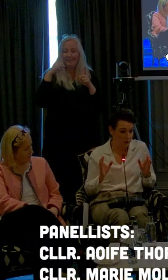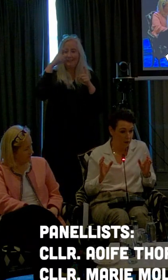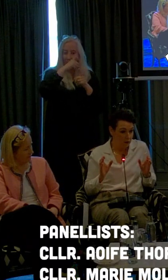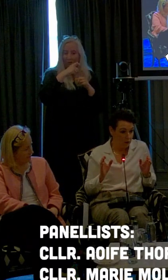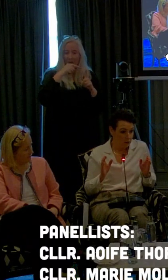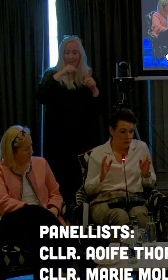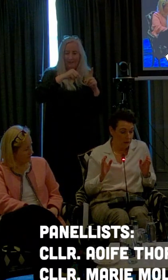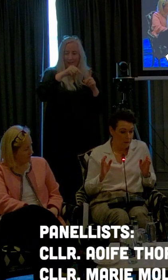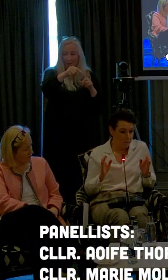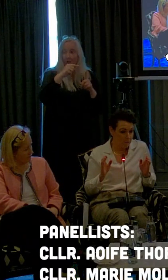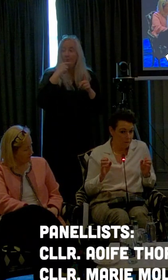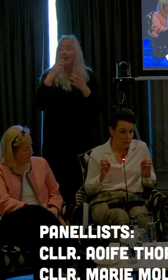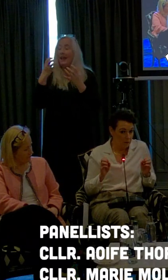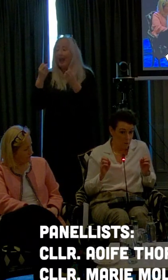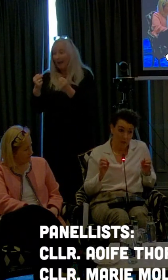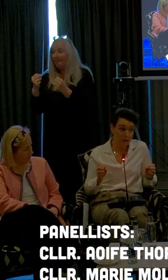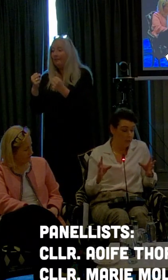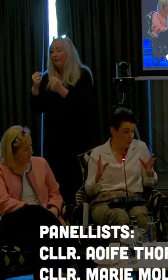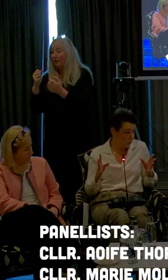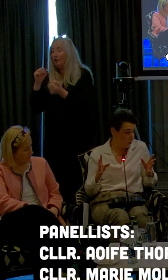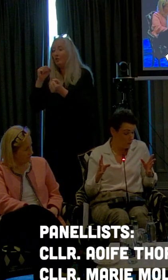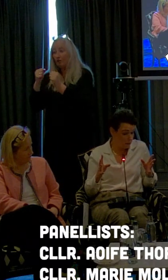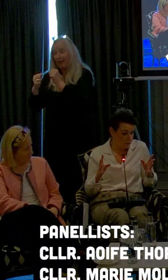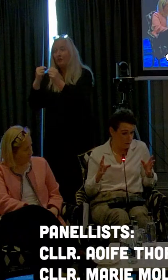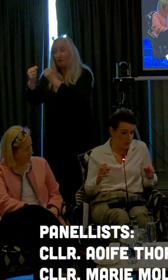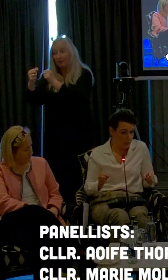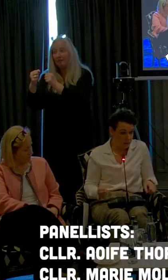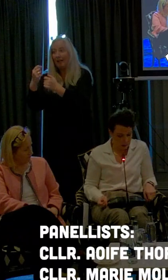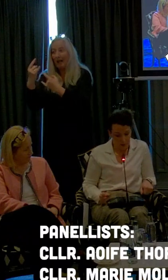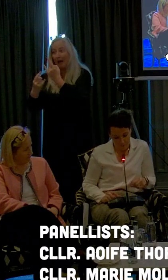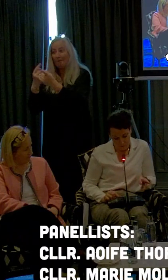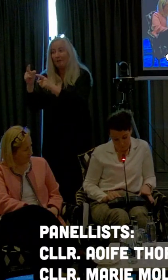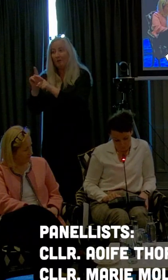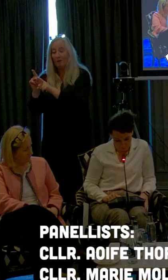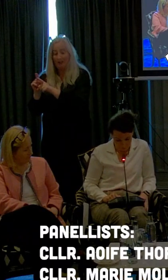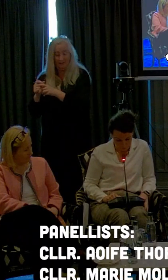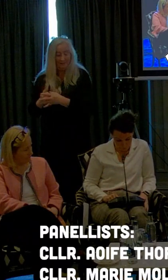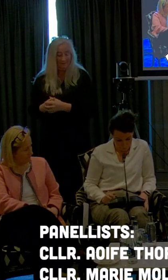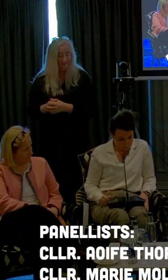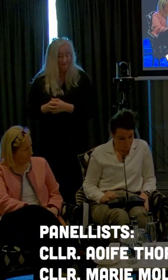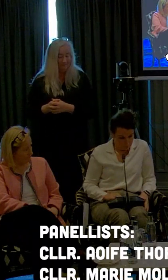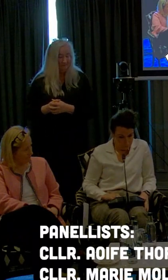are, that really make a difference. And yeah.